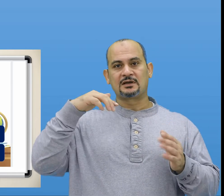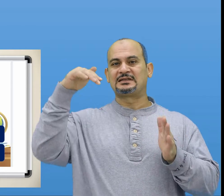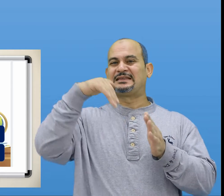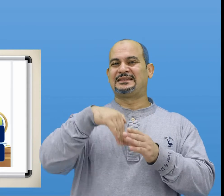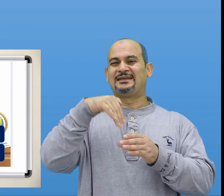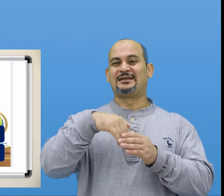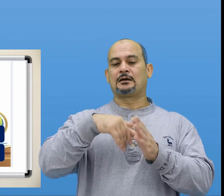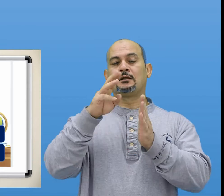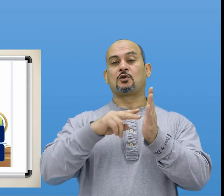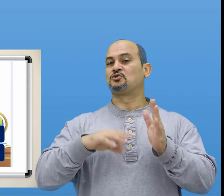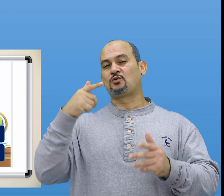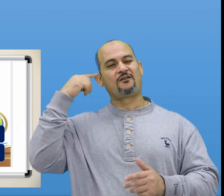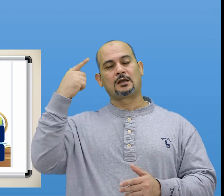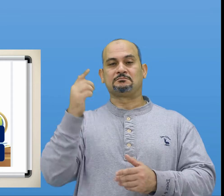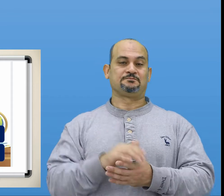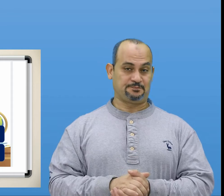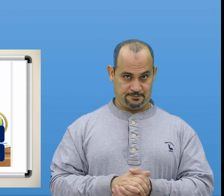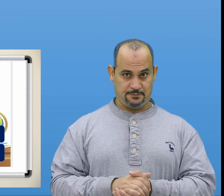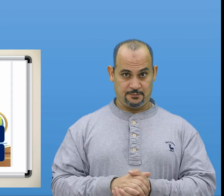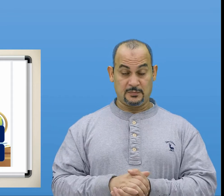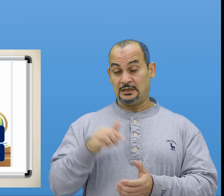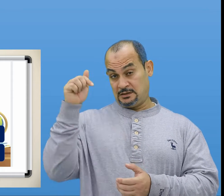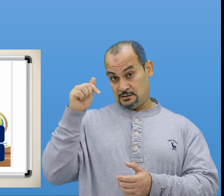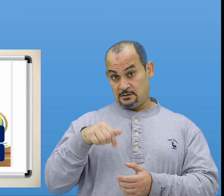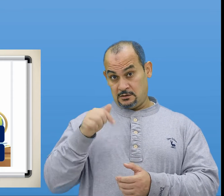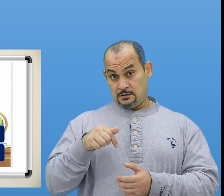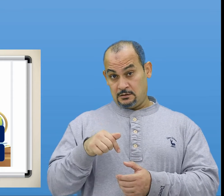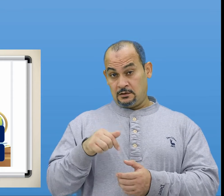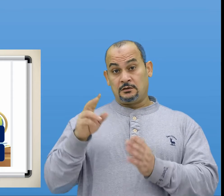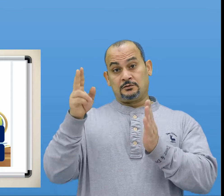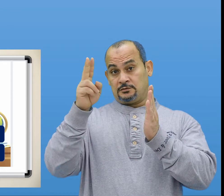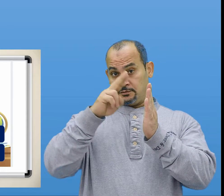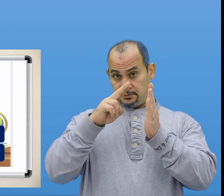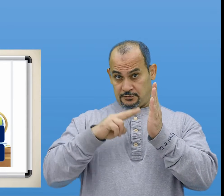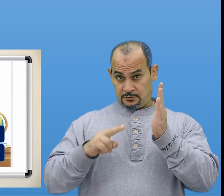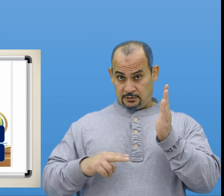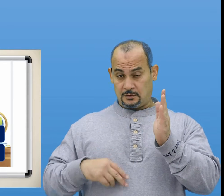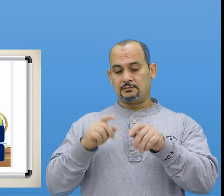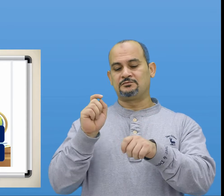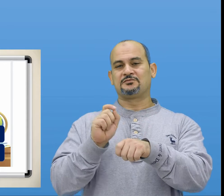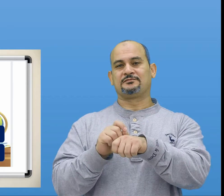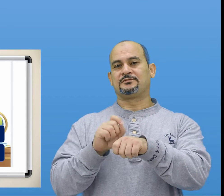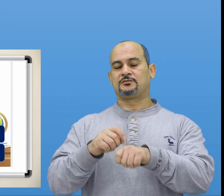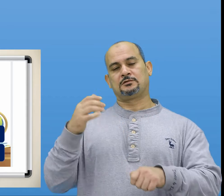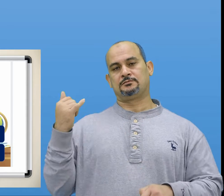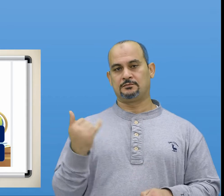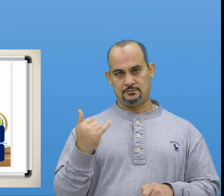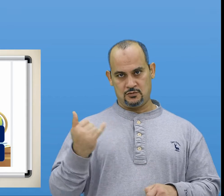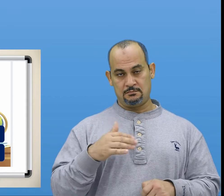a person, animal, or of course plant, that is inhabitant of Australia, originally from Australia. So for example,